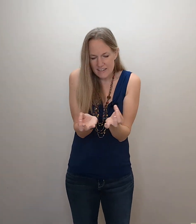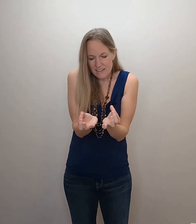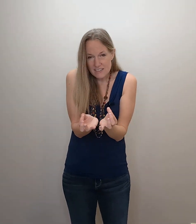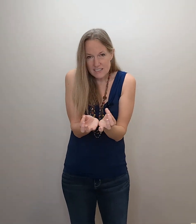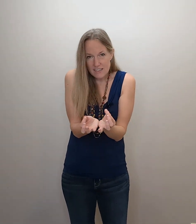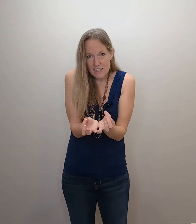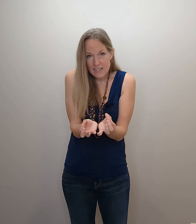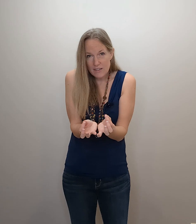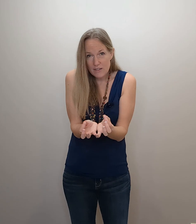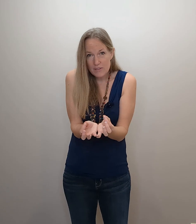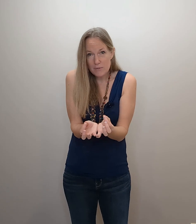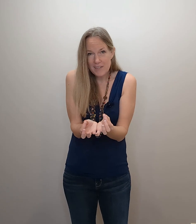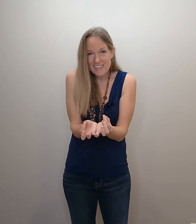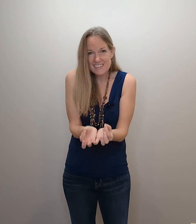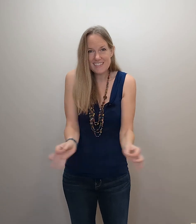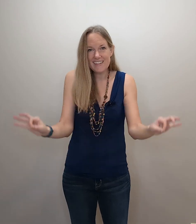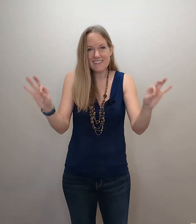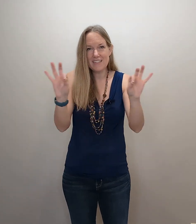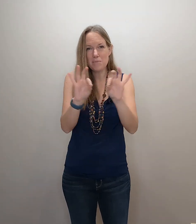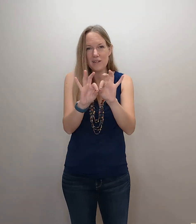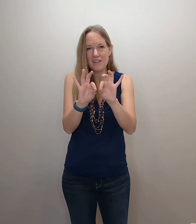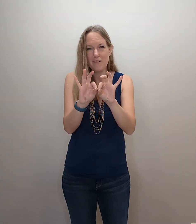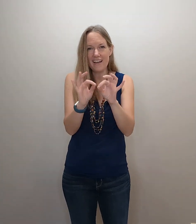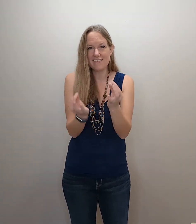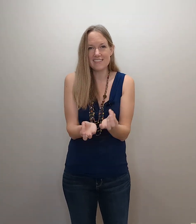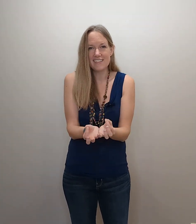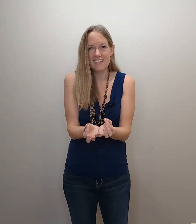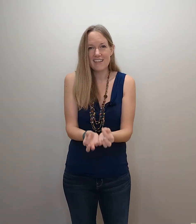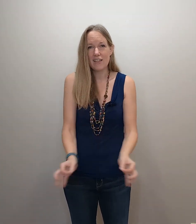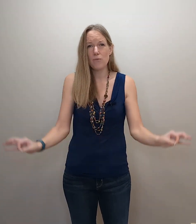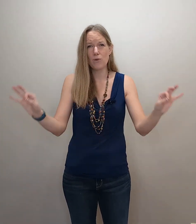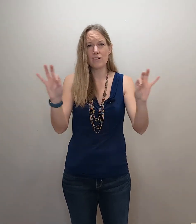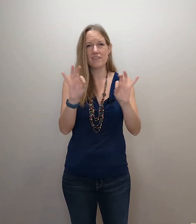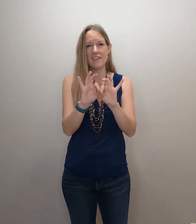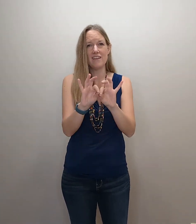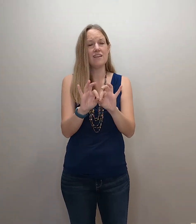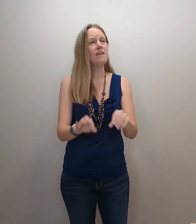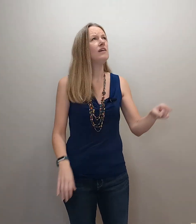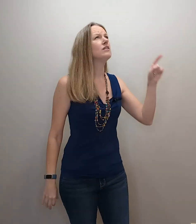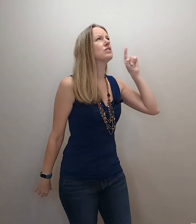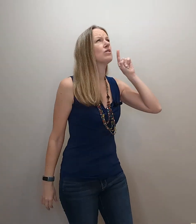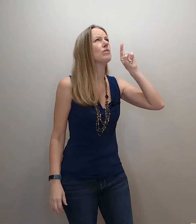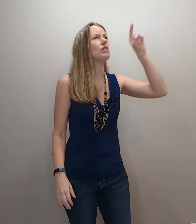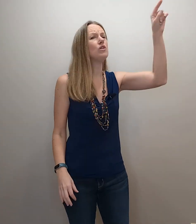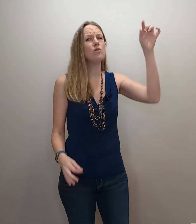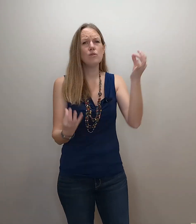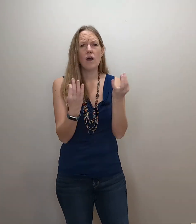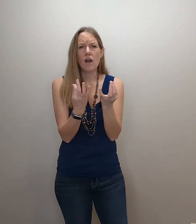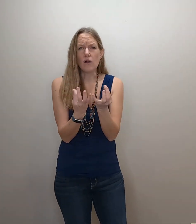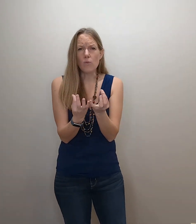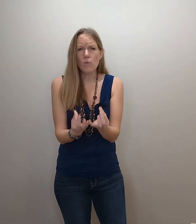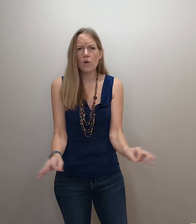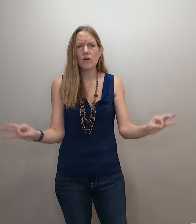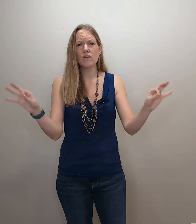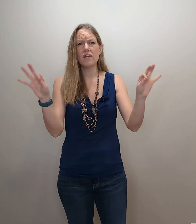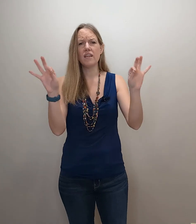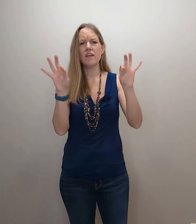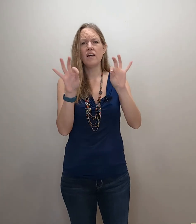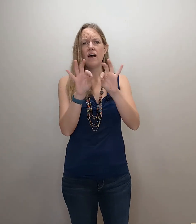together. Start here with your pinkies together and then bring it around. Be worthy. So you are worthy